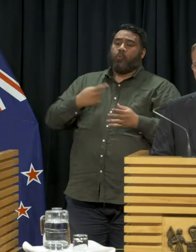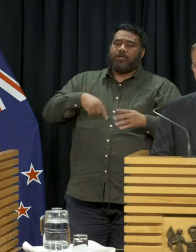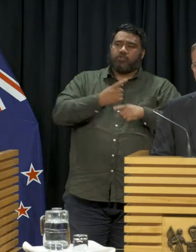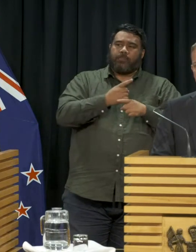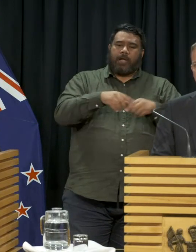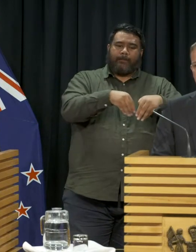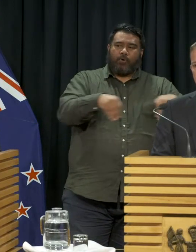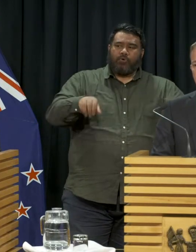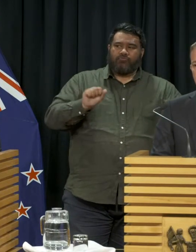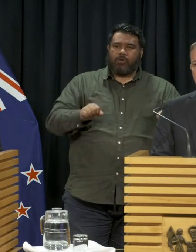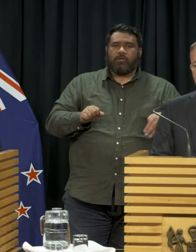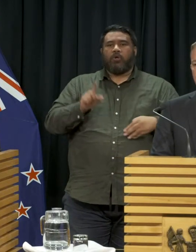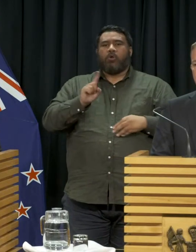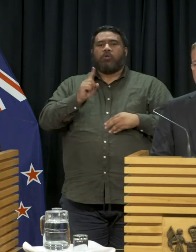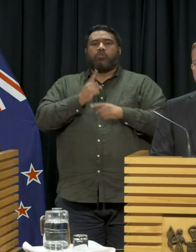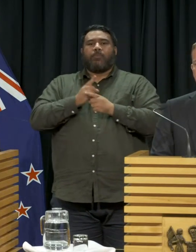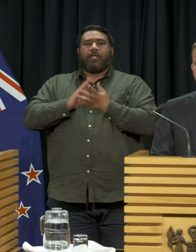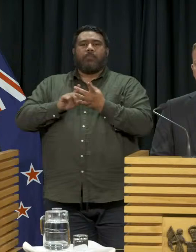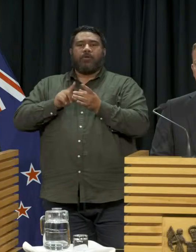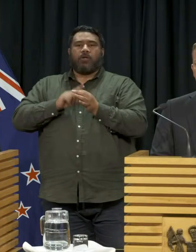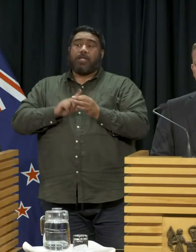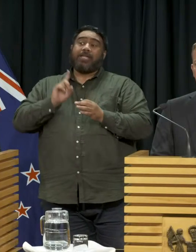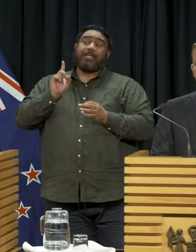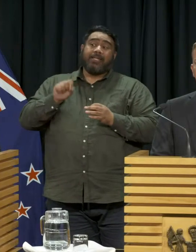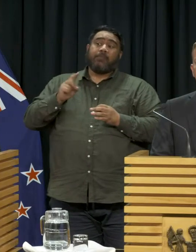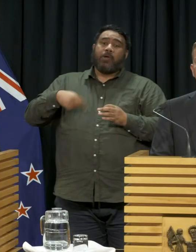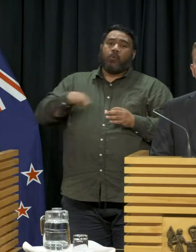No, MIQ workers.